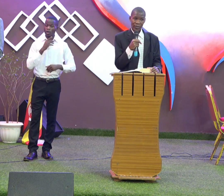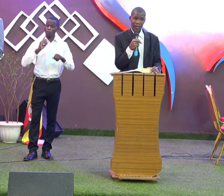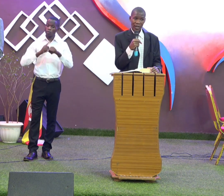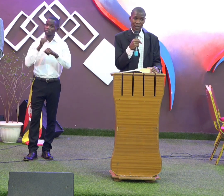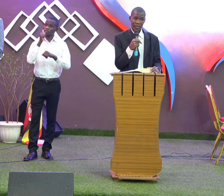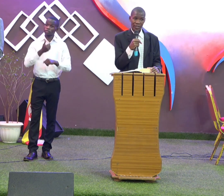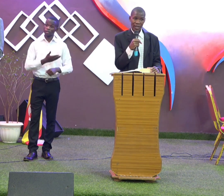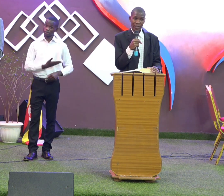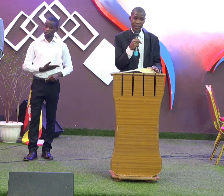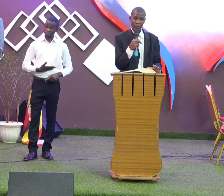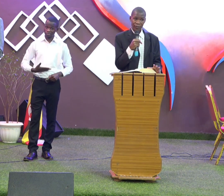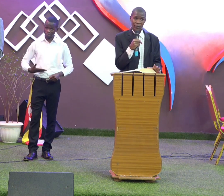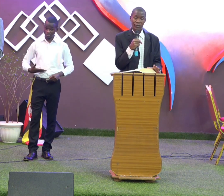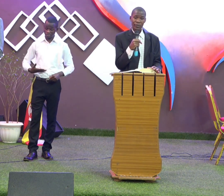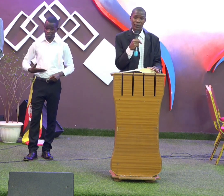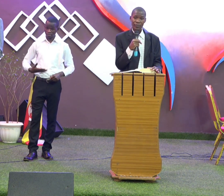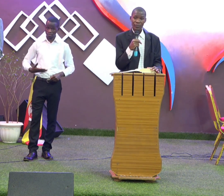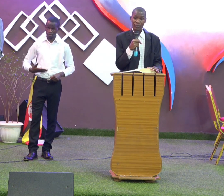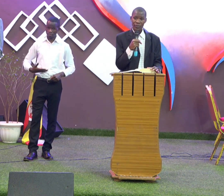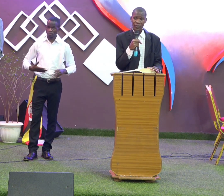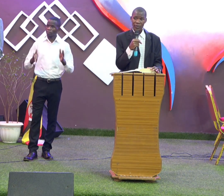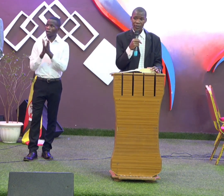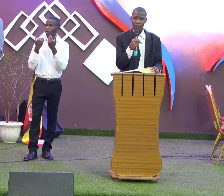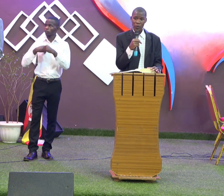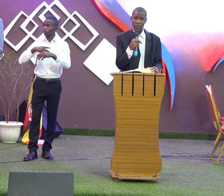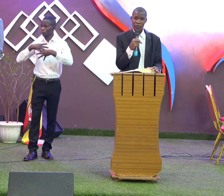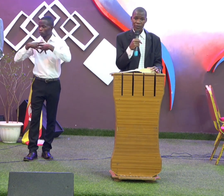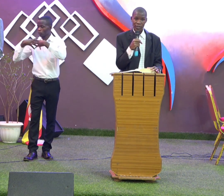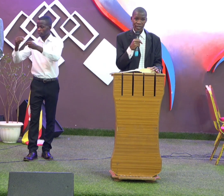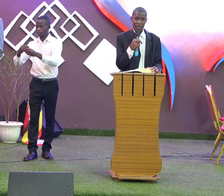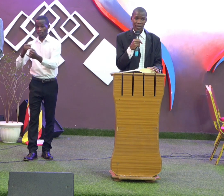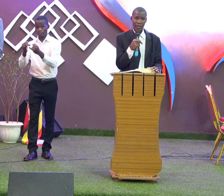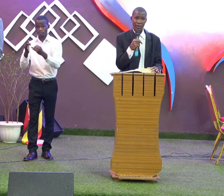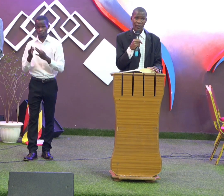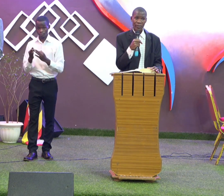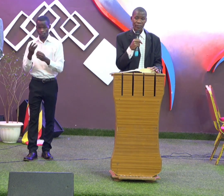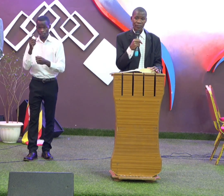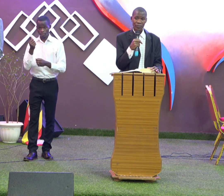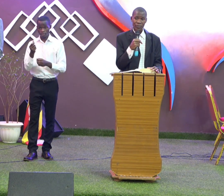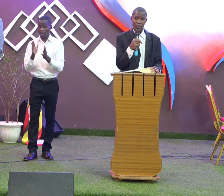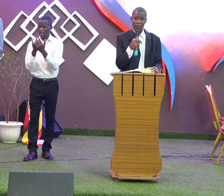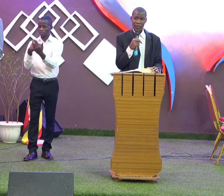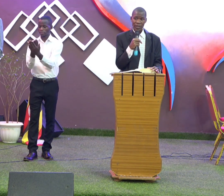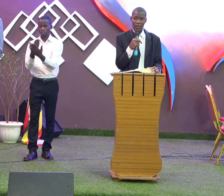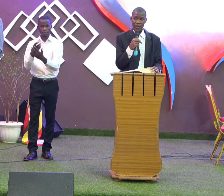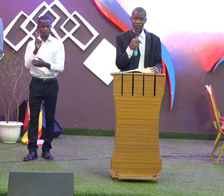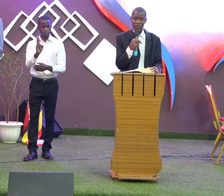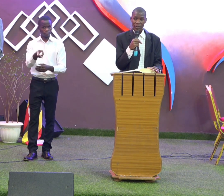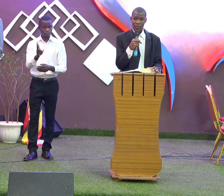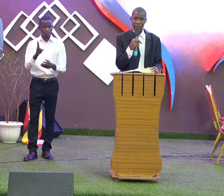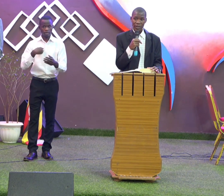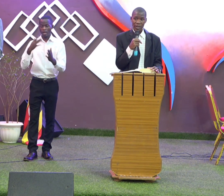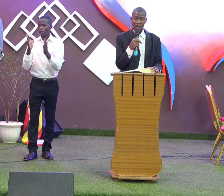kyakulya. And I didn't have food. Nengenda eri omuwanika. So I went to the treasurer. Nemusaba 12,000 ngulire